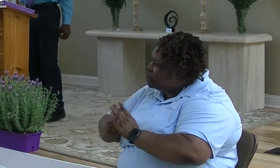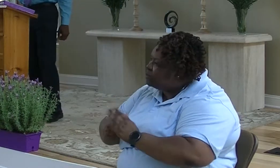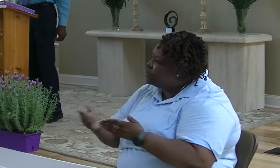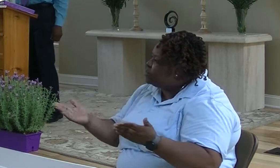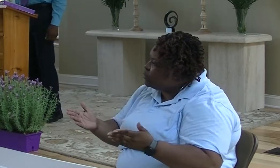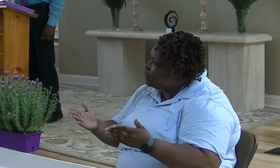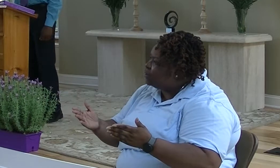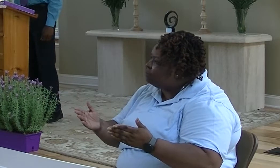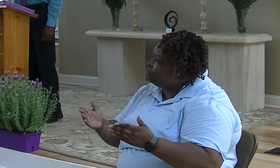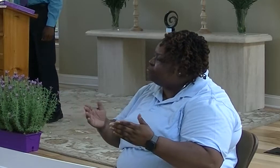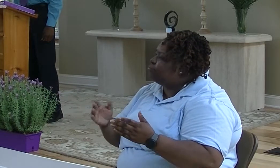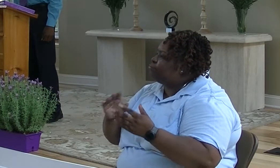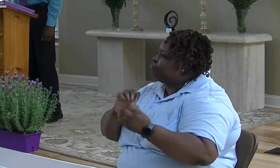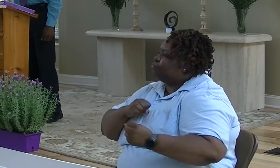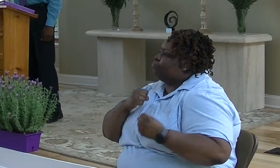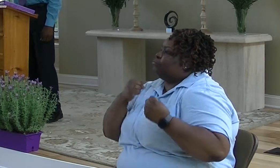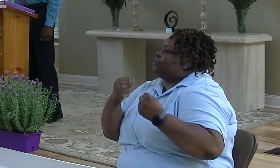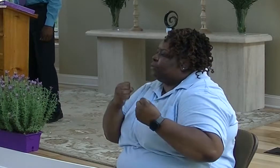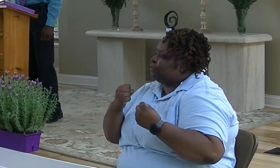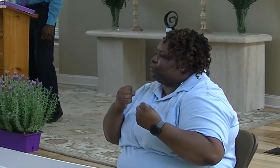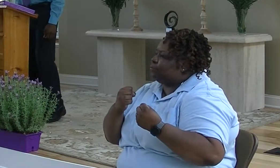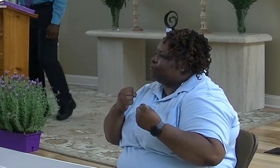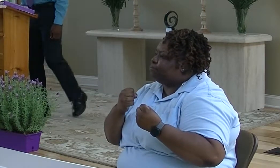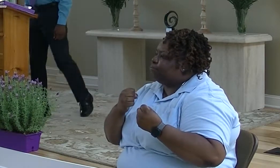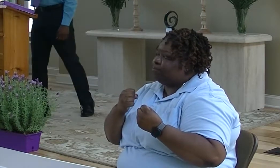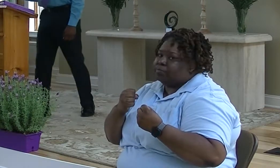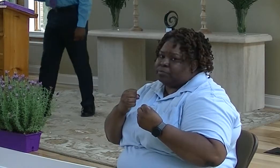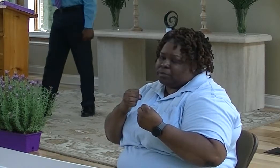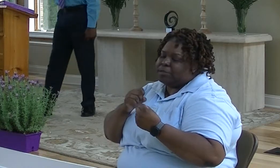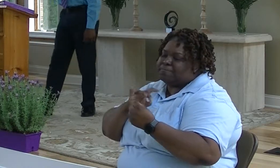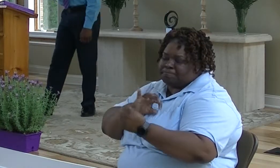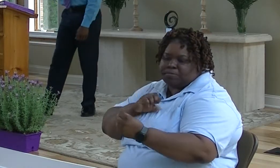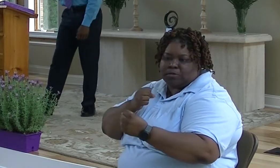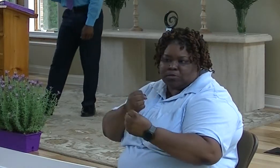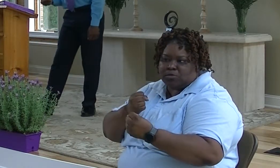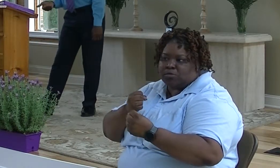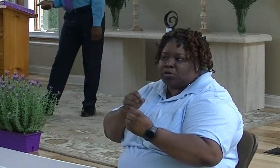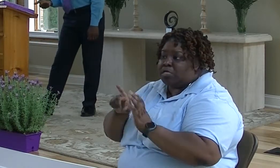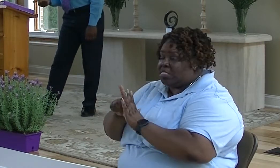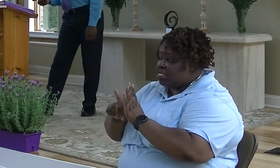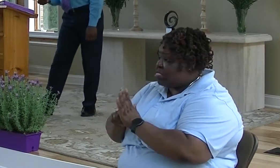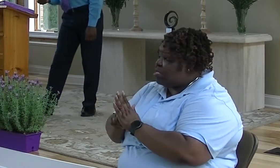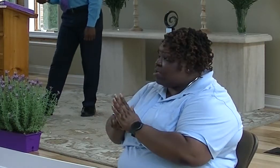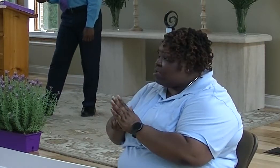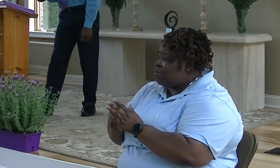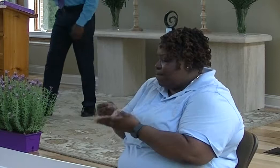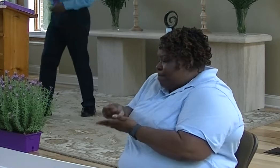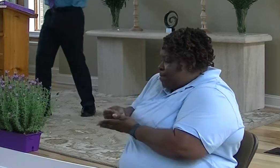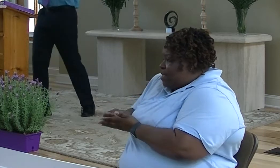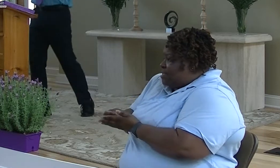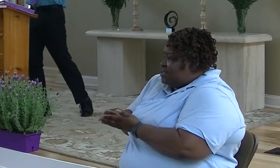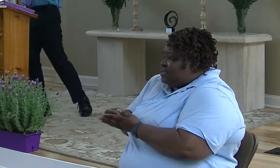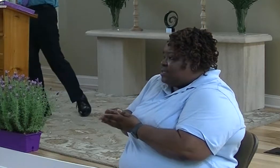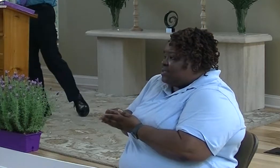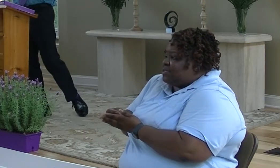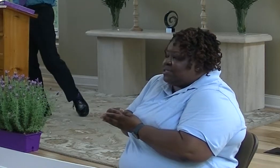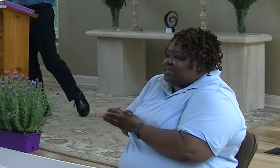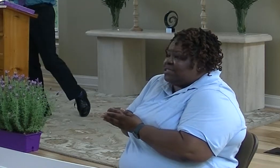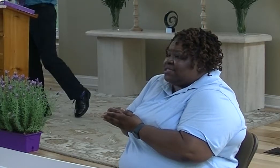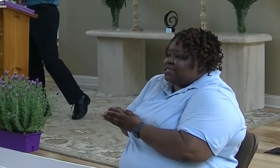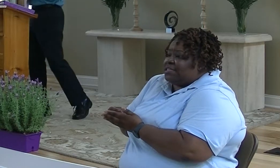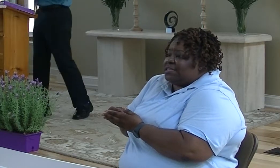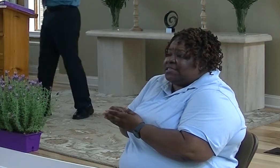represents is energy. The law of compensation is a law of energy, not a law of paper